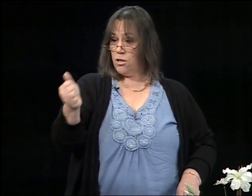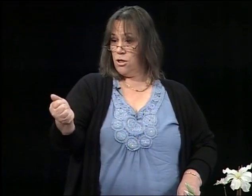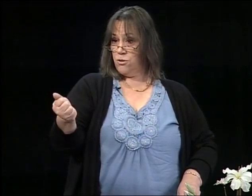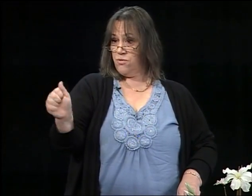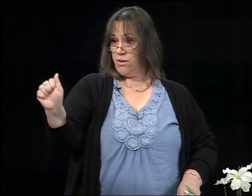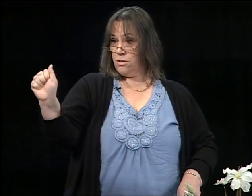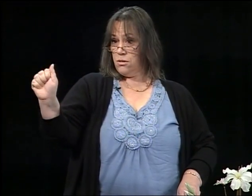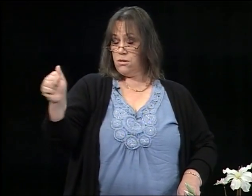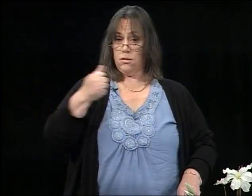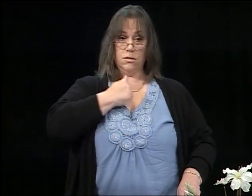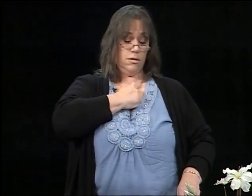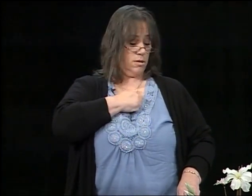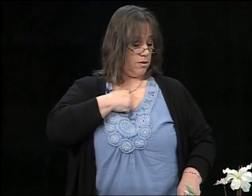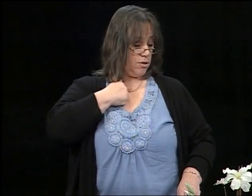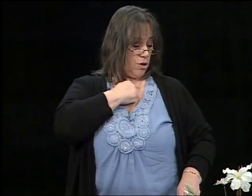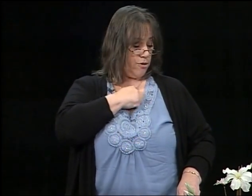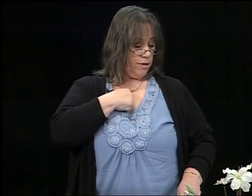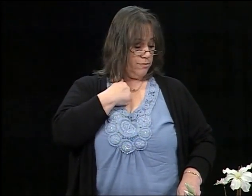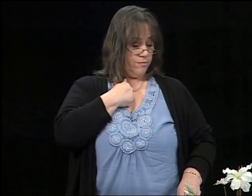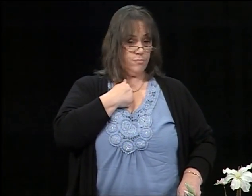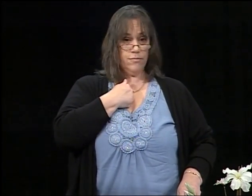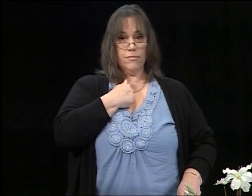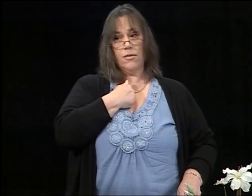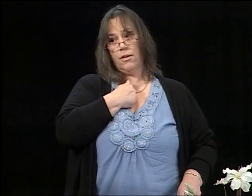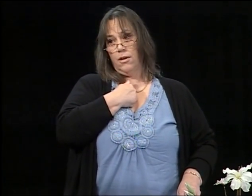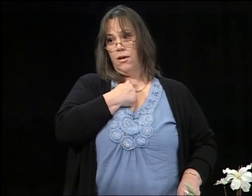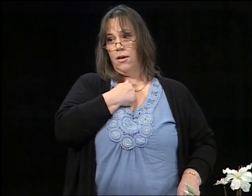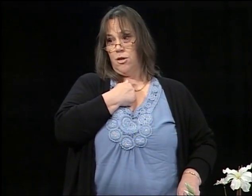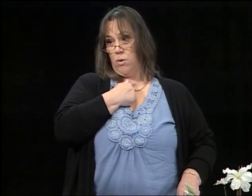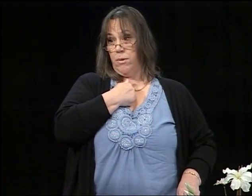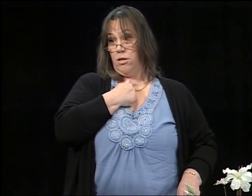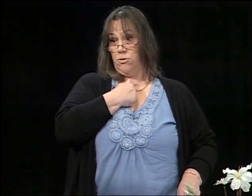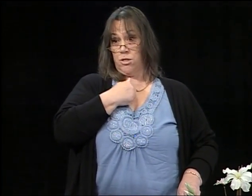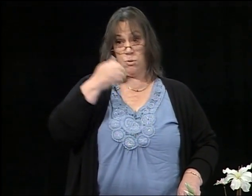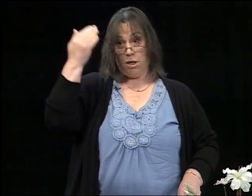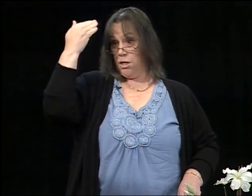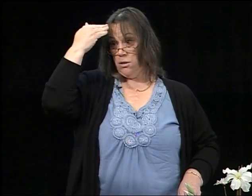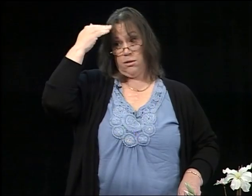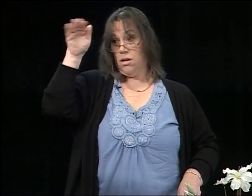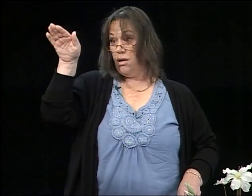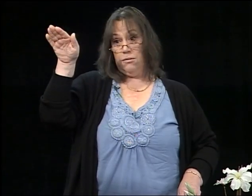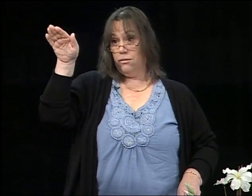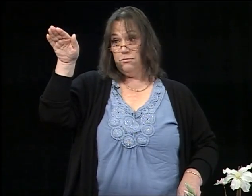Closed fist is sorry. And we may use this one a lot. I don't know.